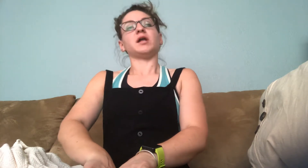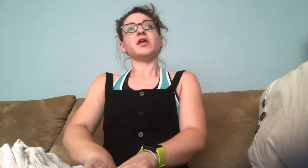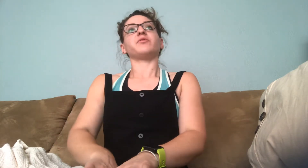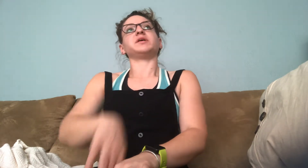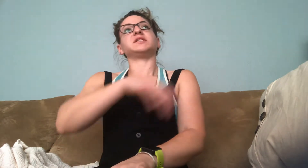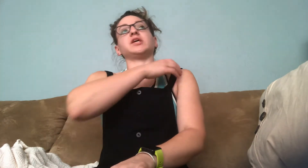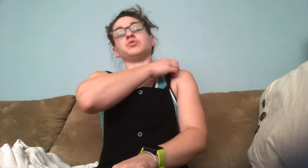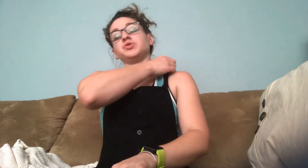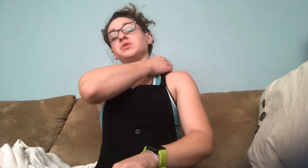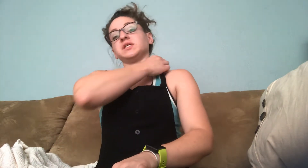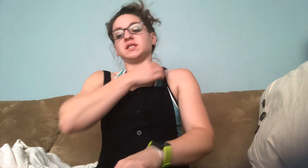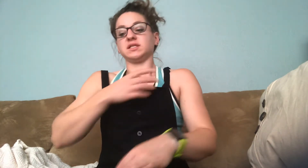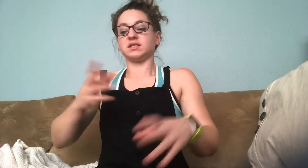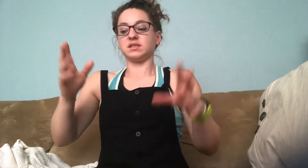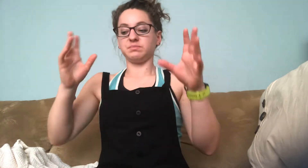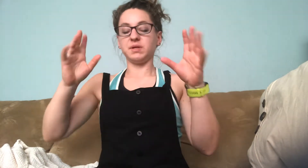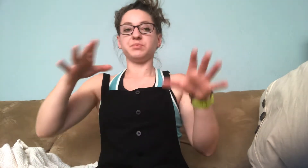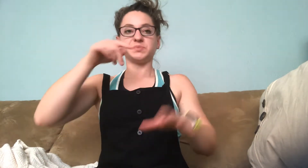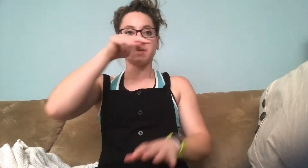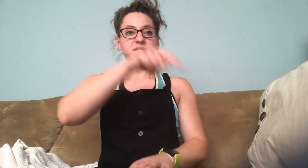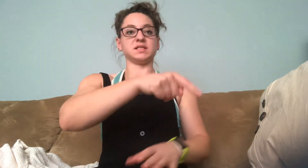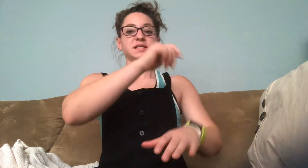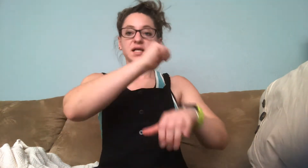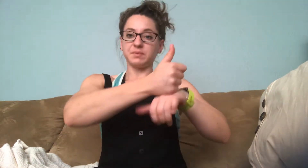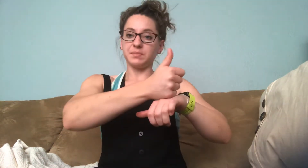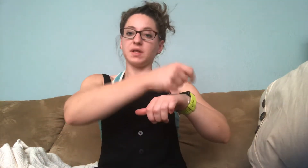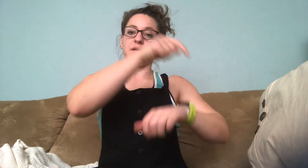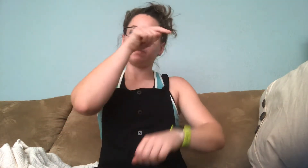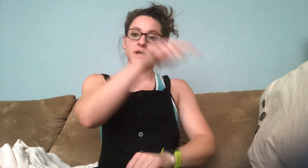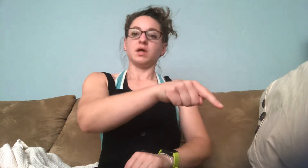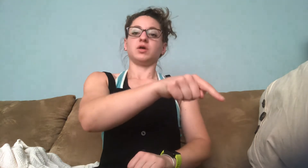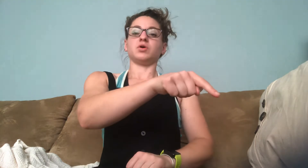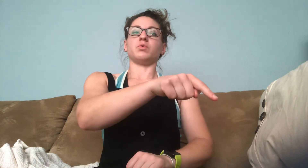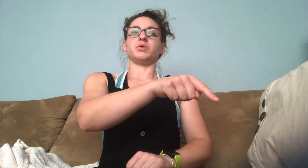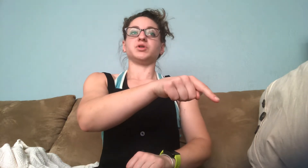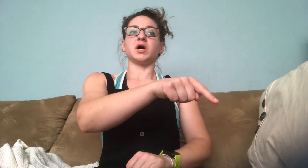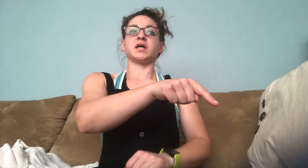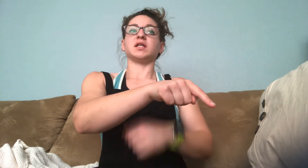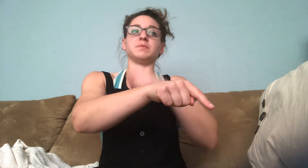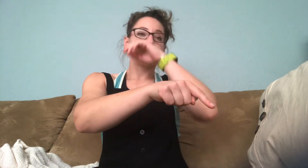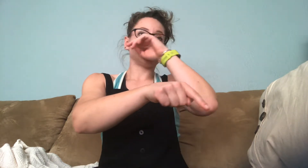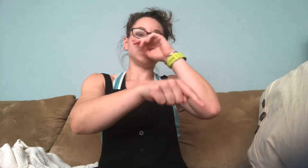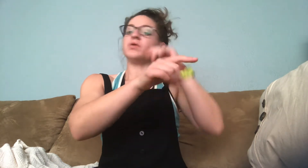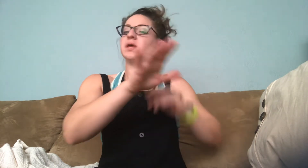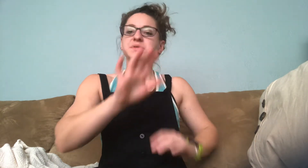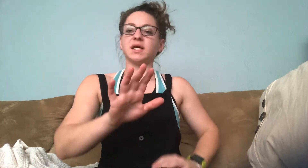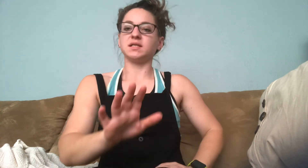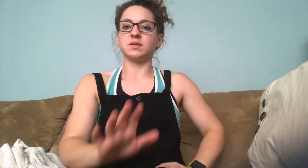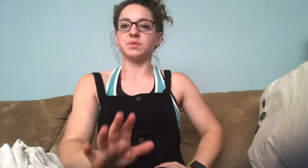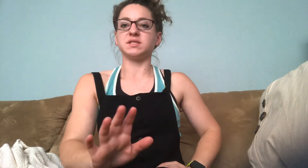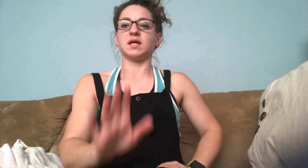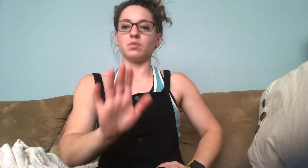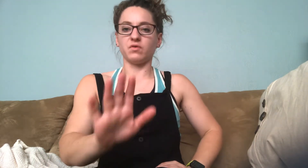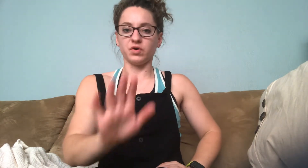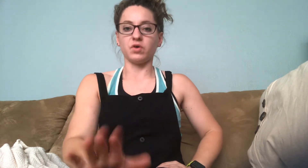But another reason that you do this people space, this setting people up, when you're talking to them, is because you don't keep signing someone's name